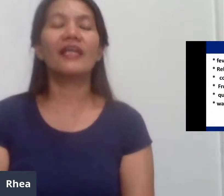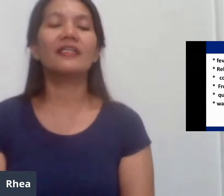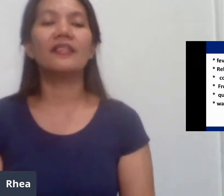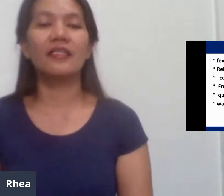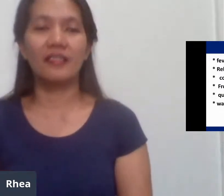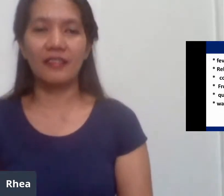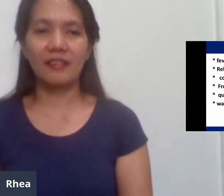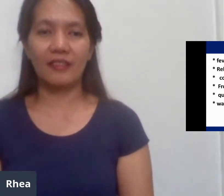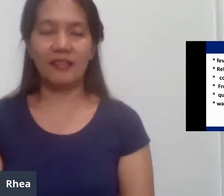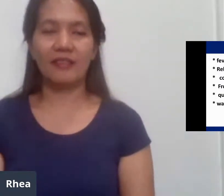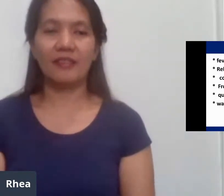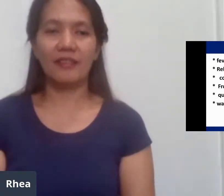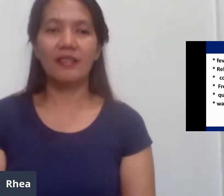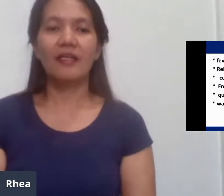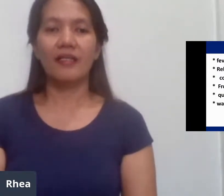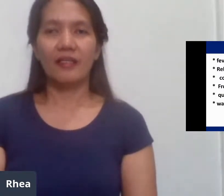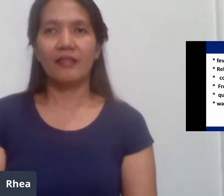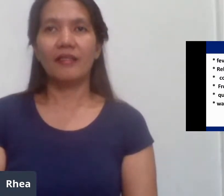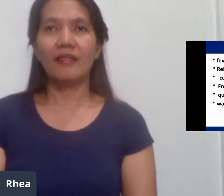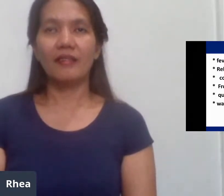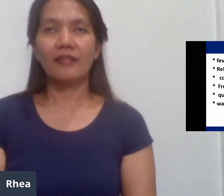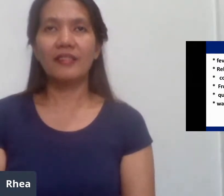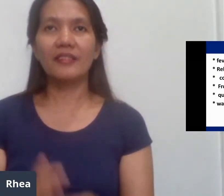the frontliners.